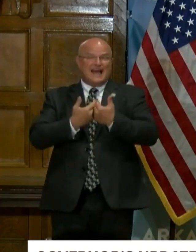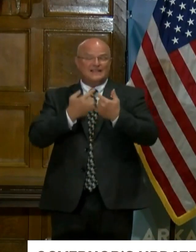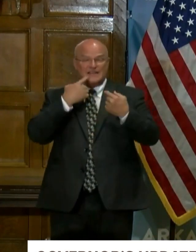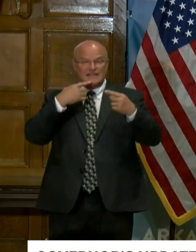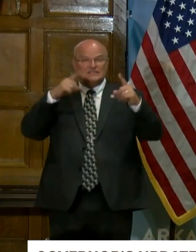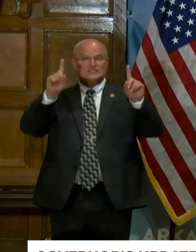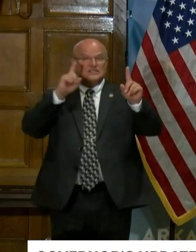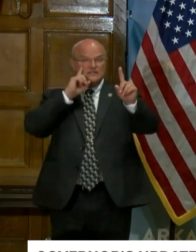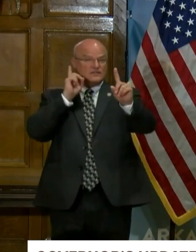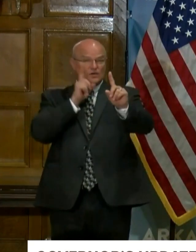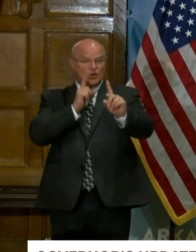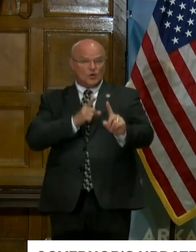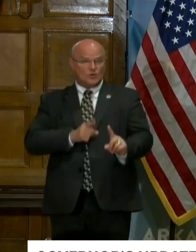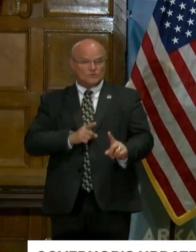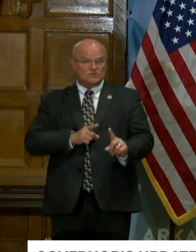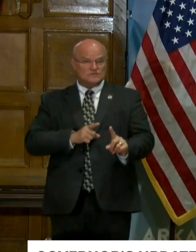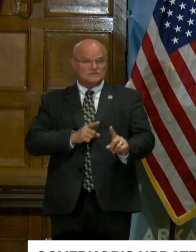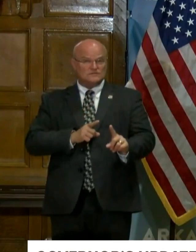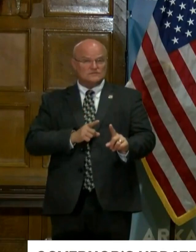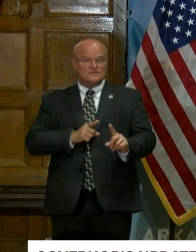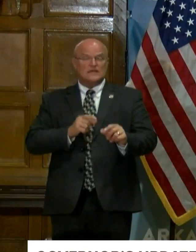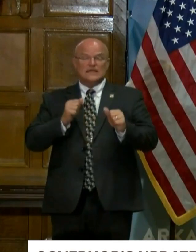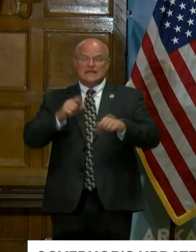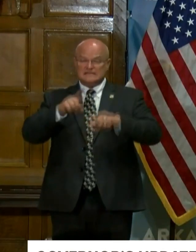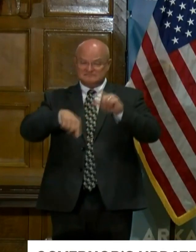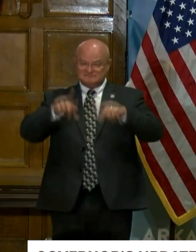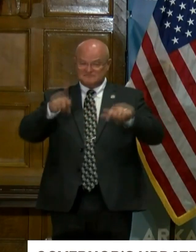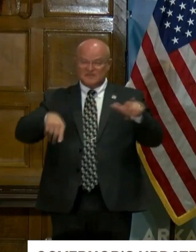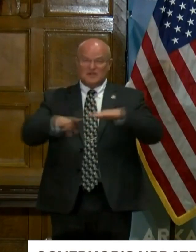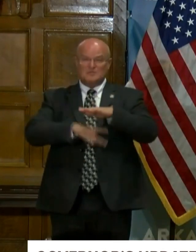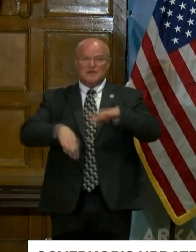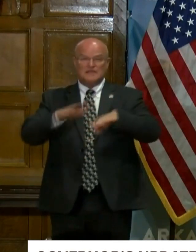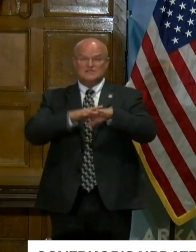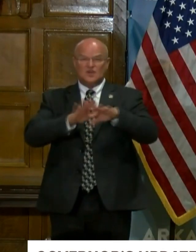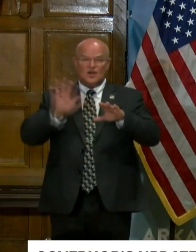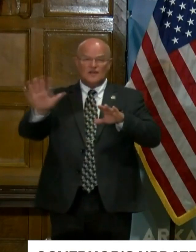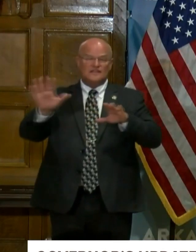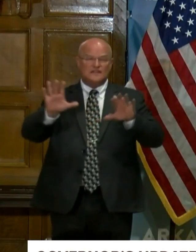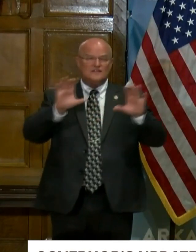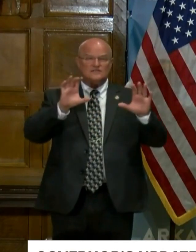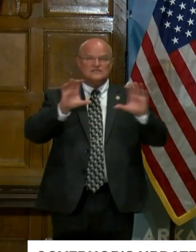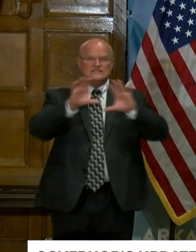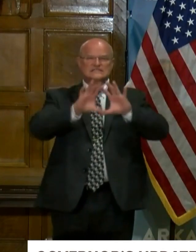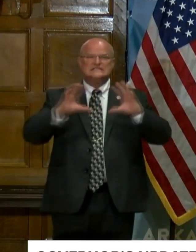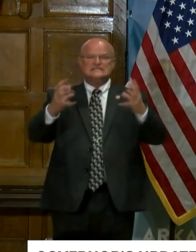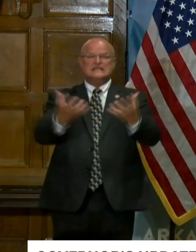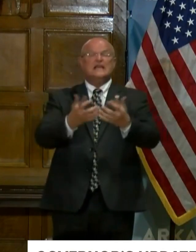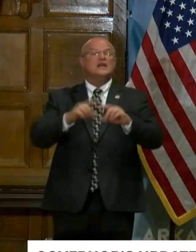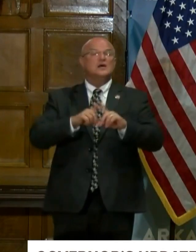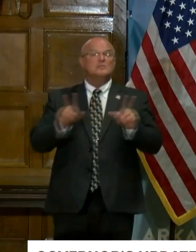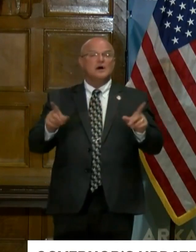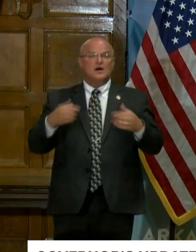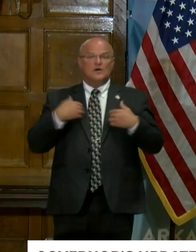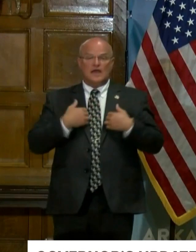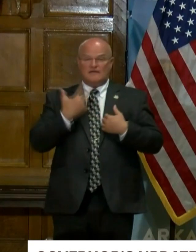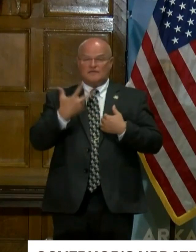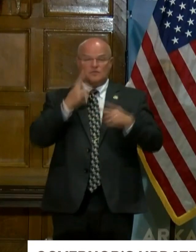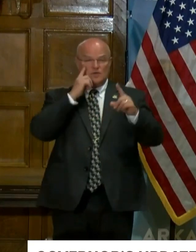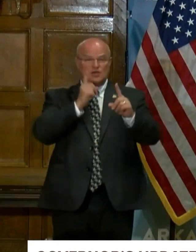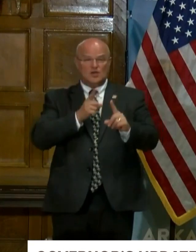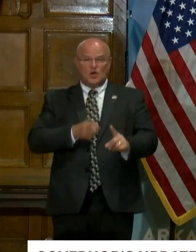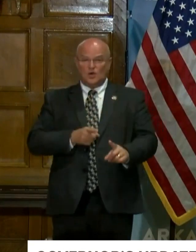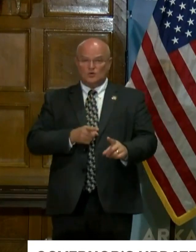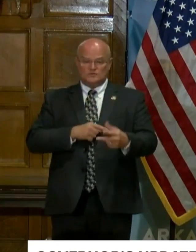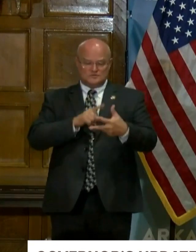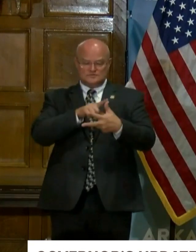it, the goals can vary based on their setting, but we have three major goals here.